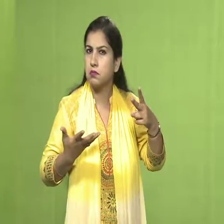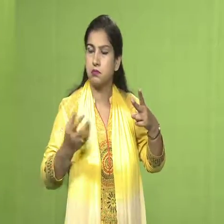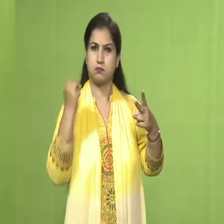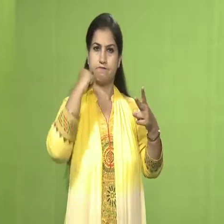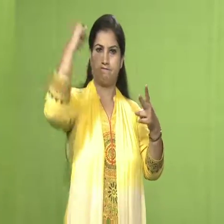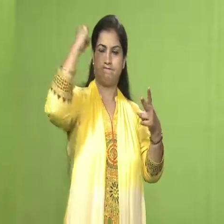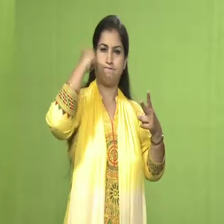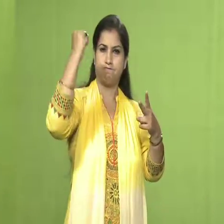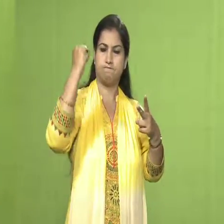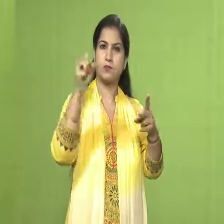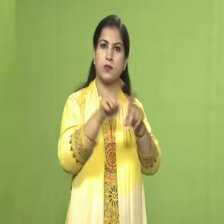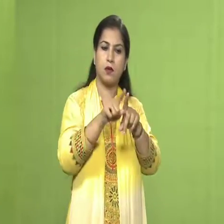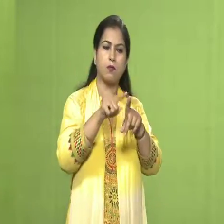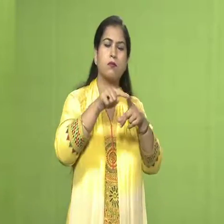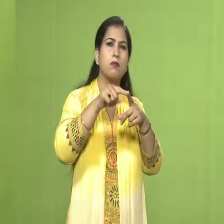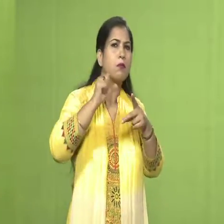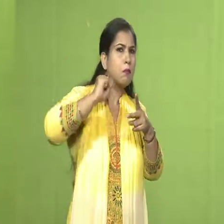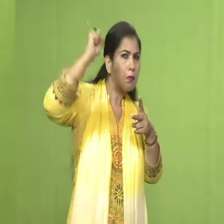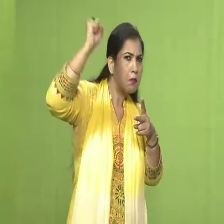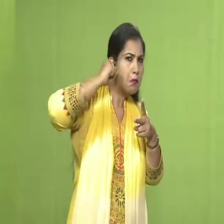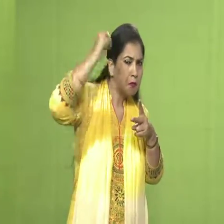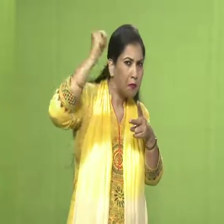The first one is Protestant Reformation,